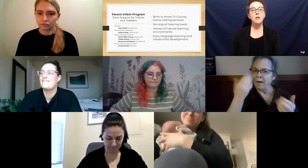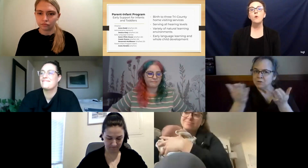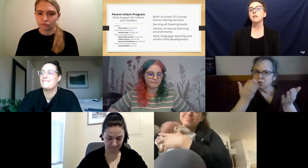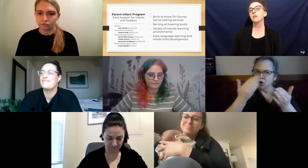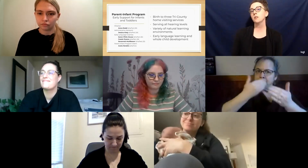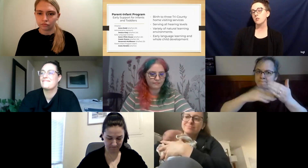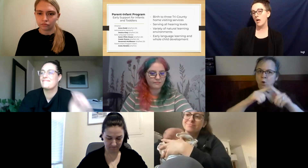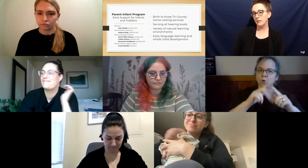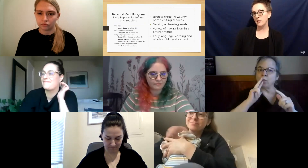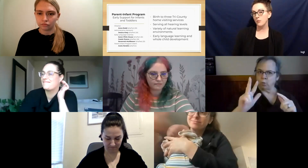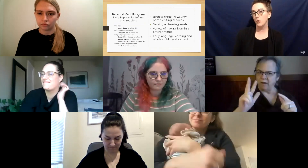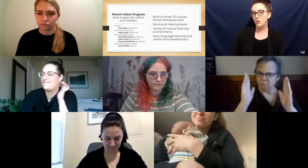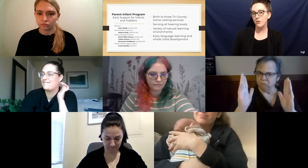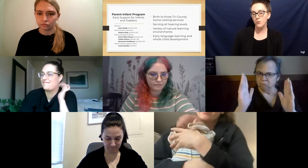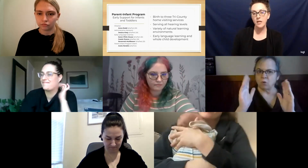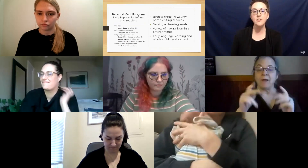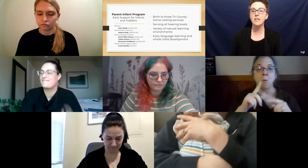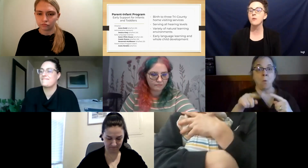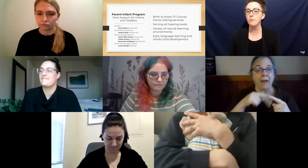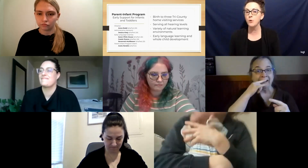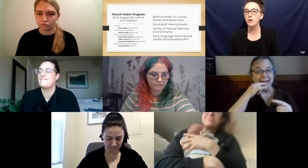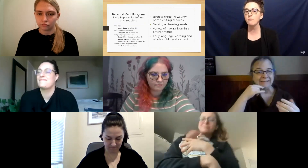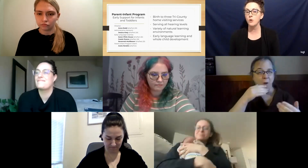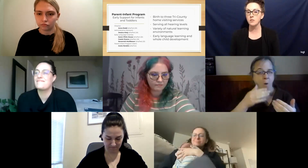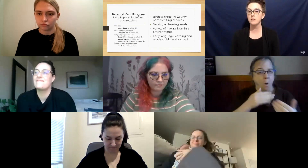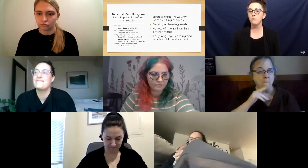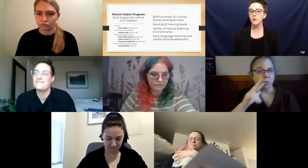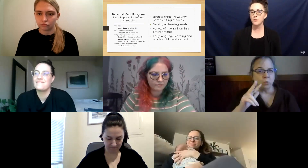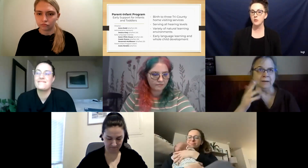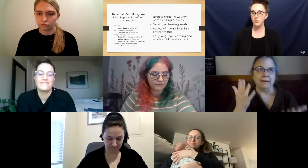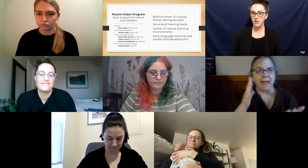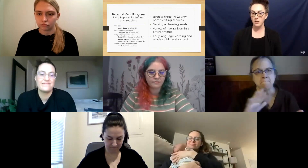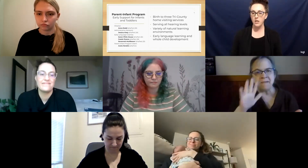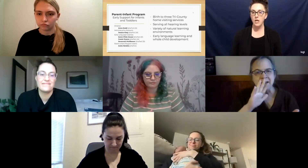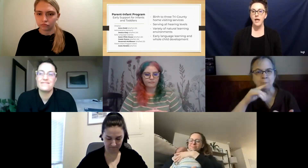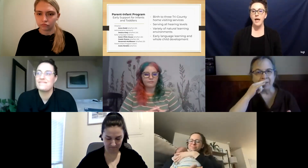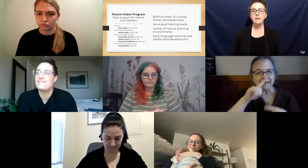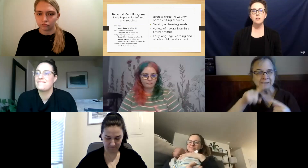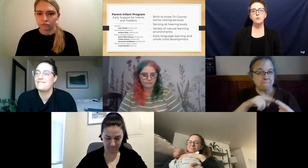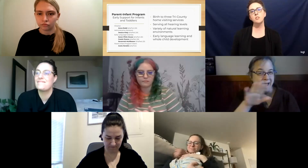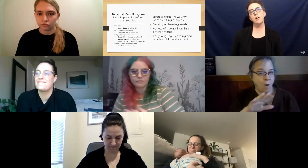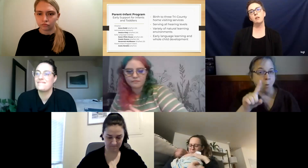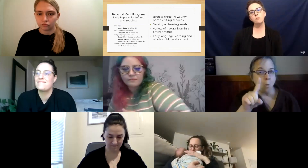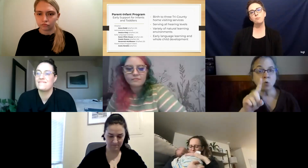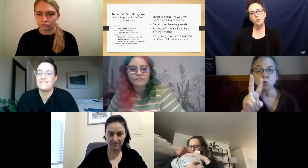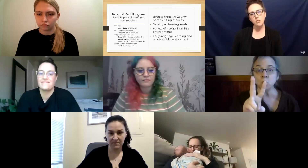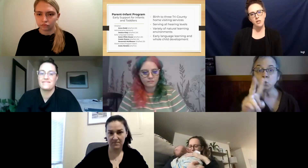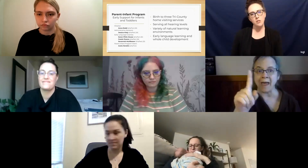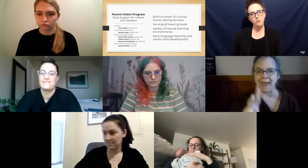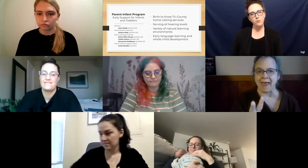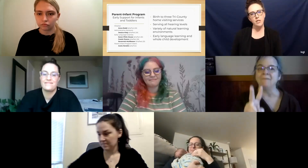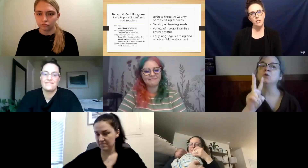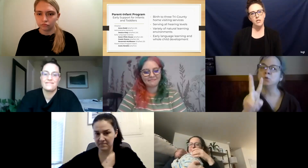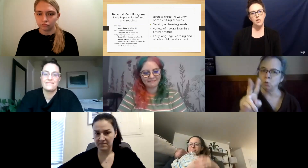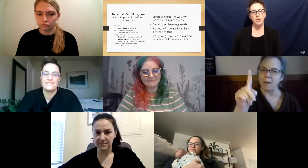And when your child is approaching 3, understand the PIP program focuses on birth to 3. And so when a child is approaching the age